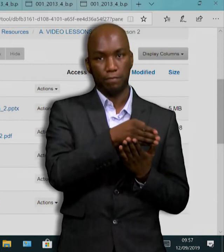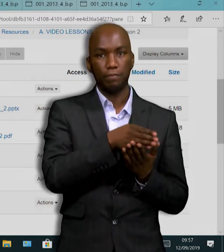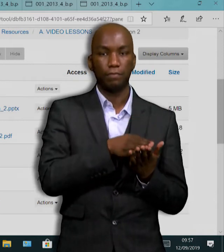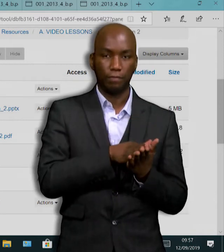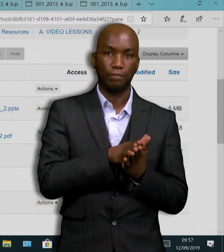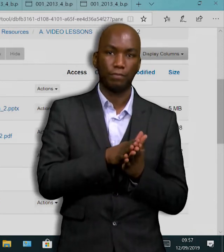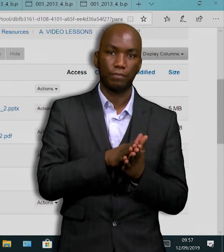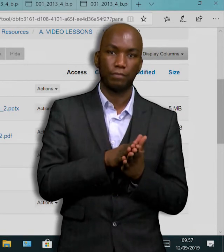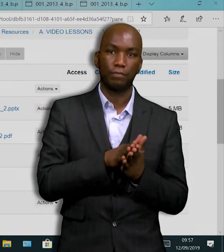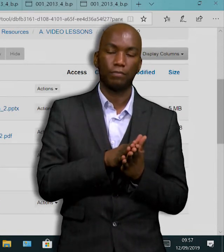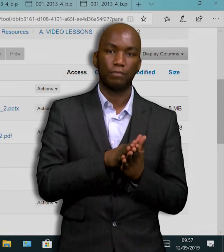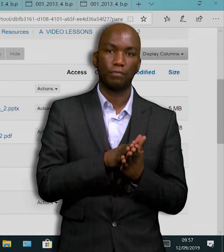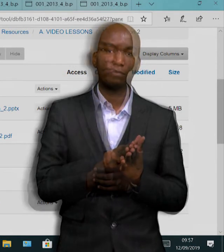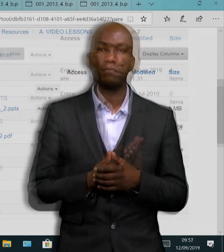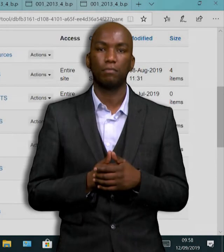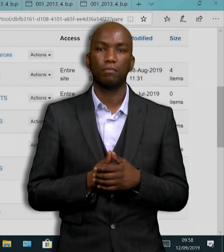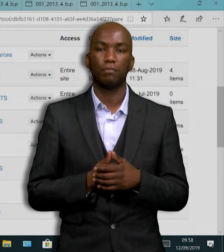narrations.